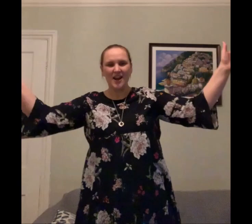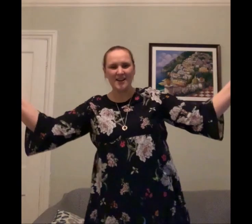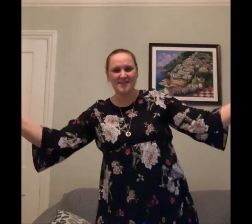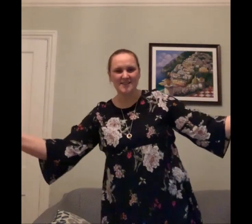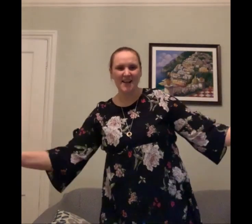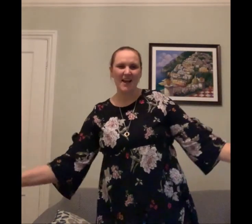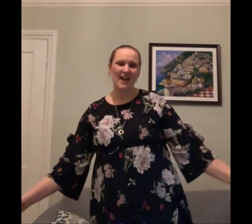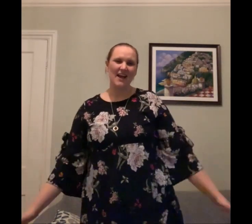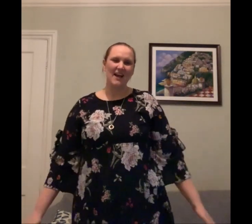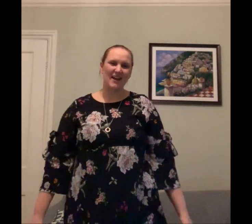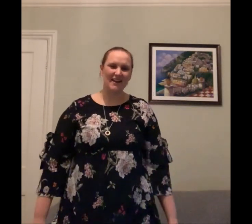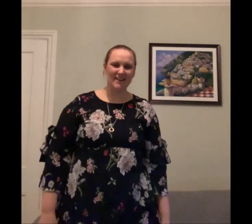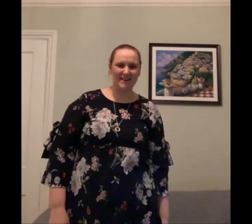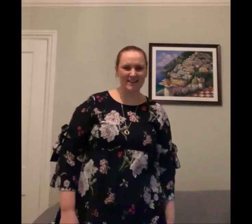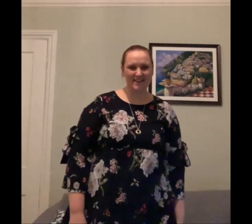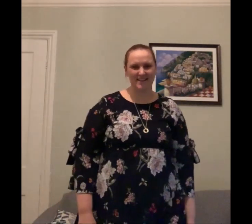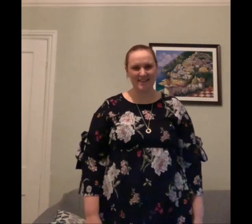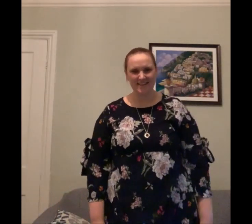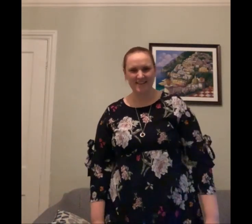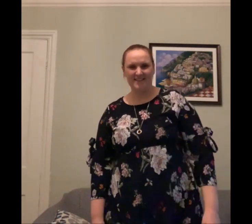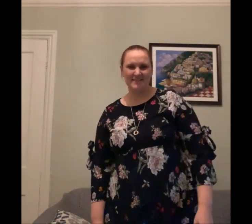colored sky.